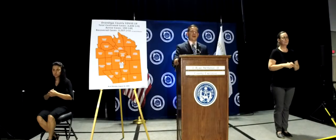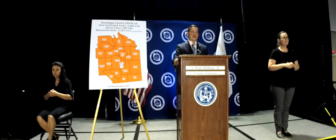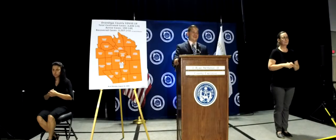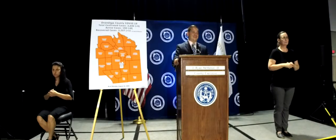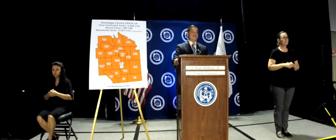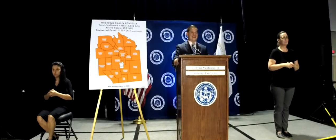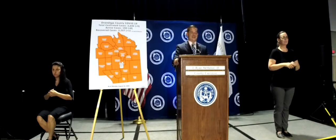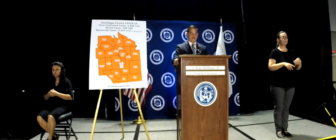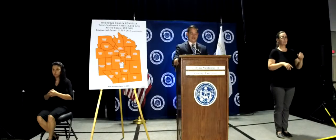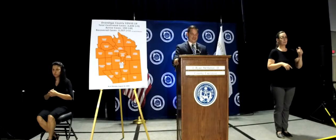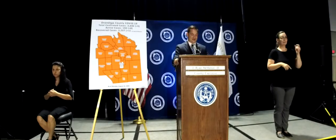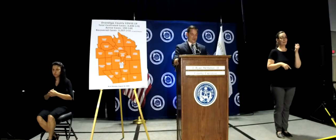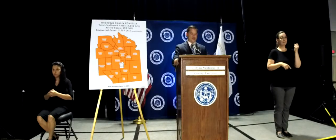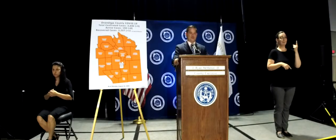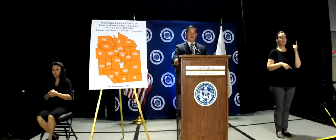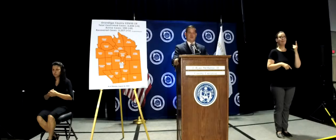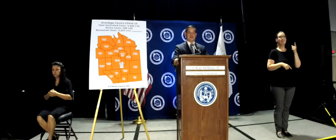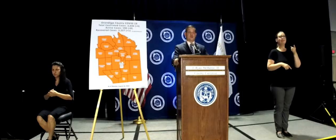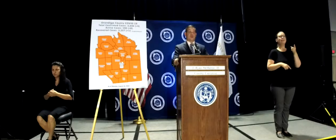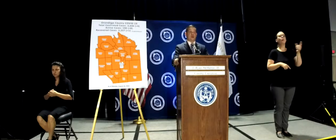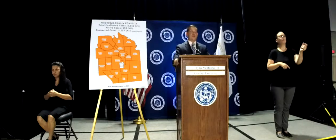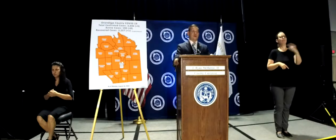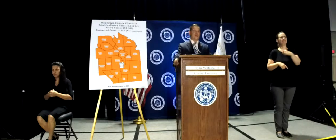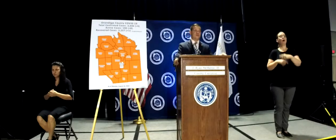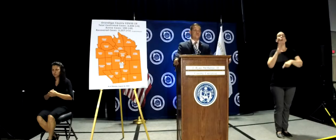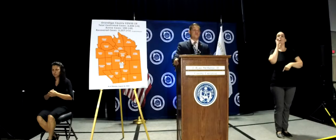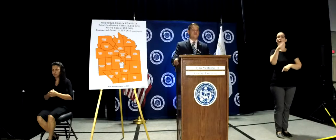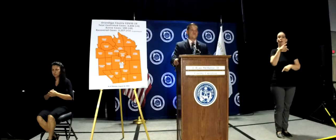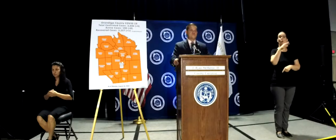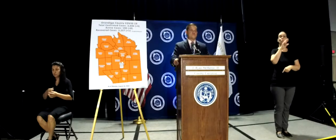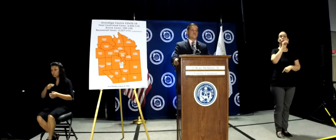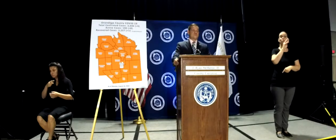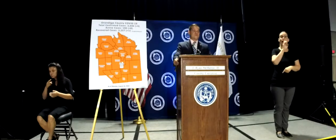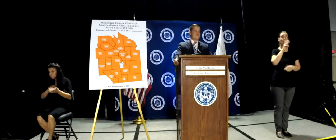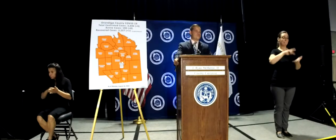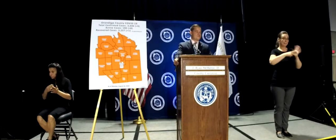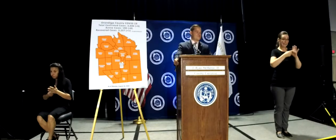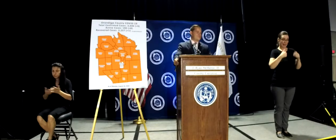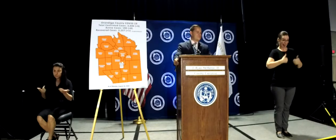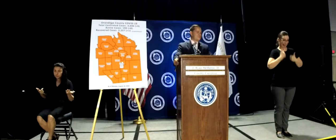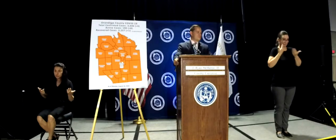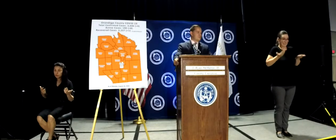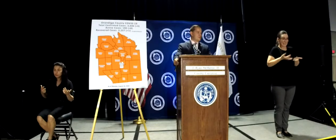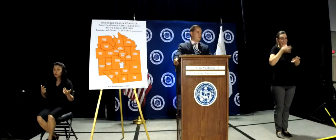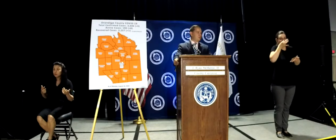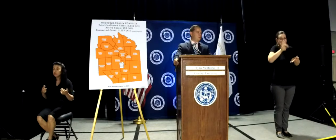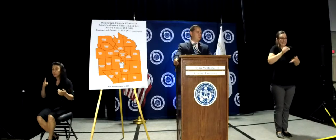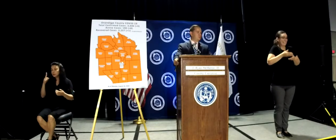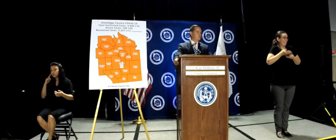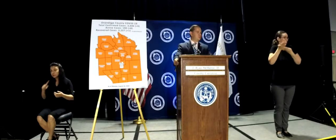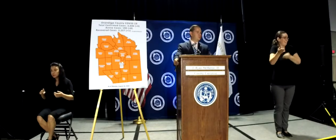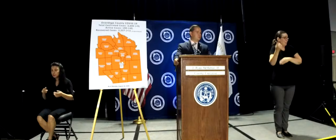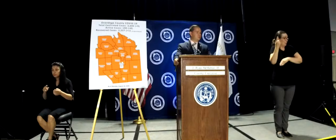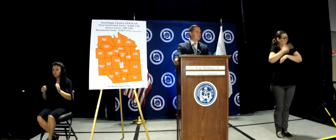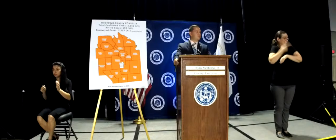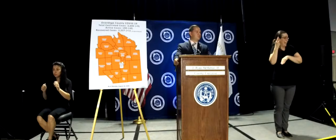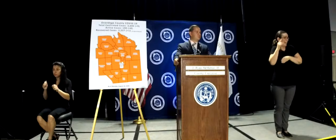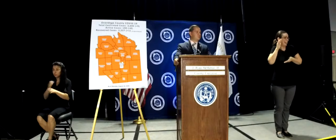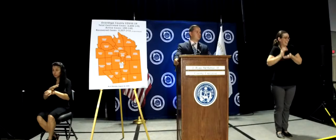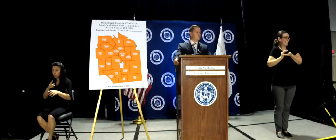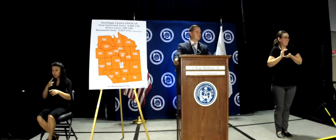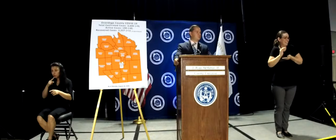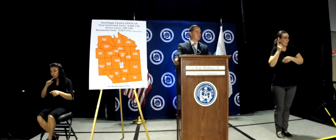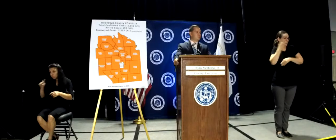County? Andrew, that's not a question for me. That's above my pay grade. Hey, you mentioned the saliva pool testing